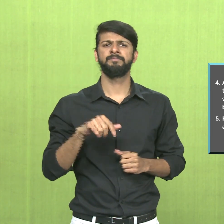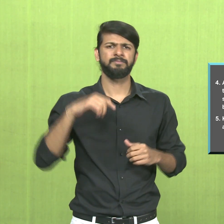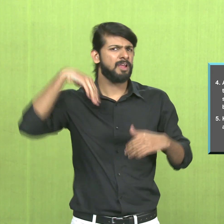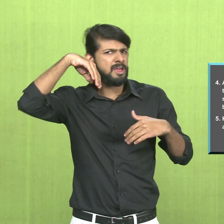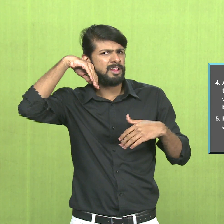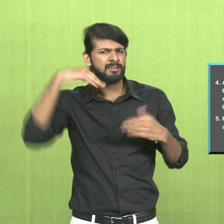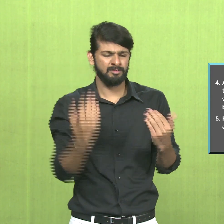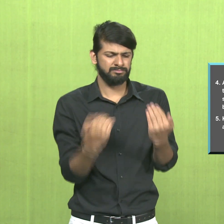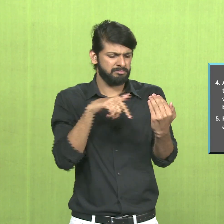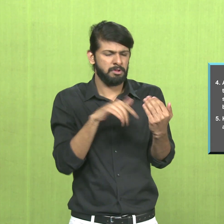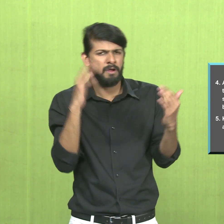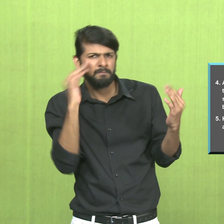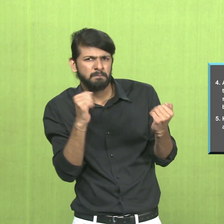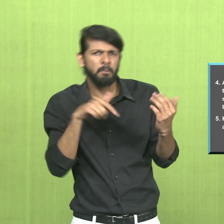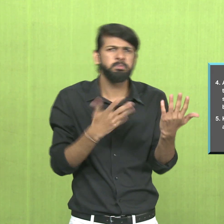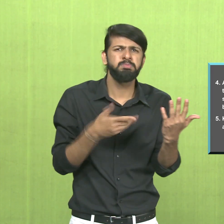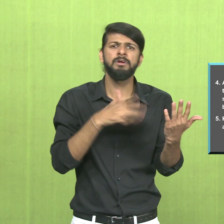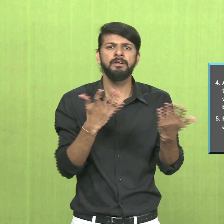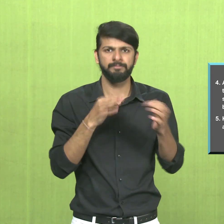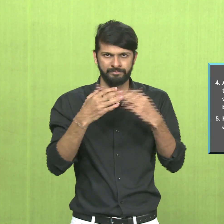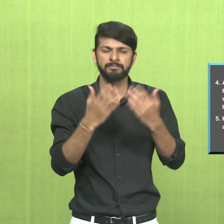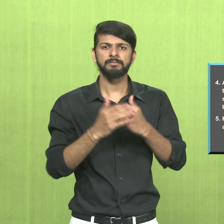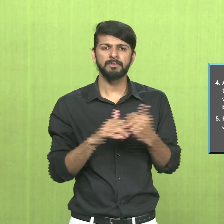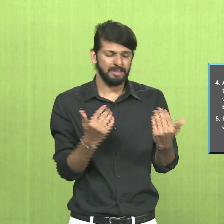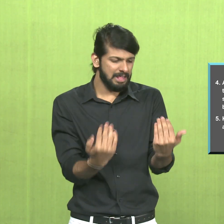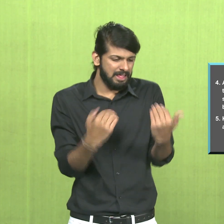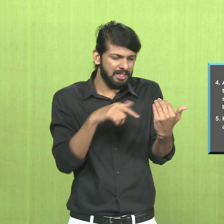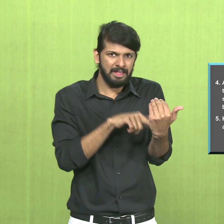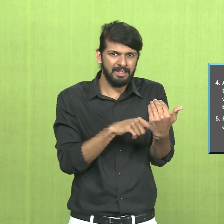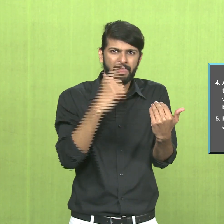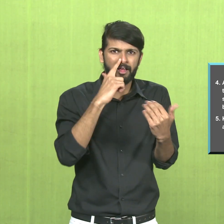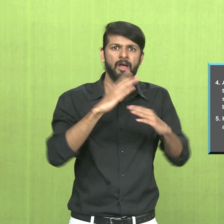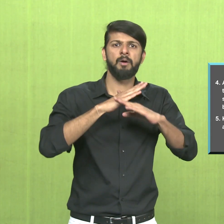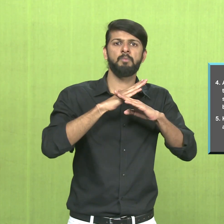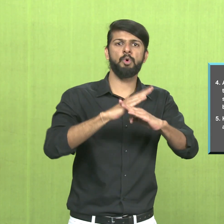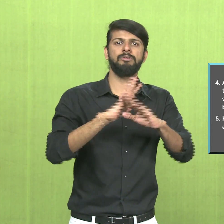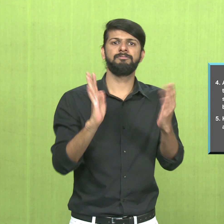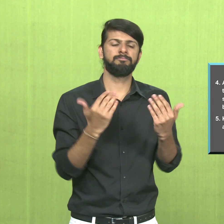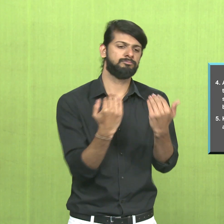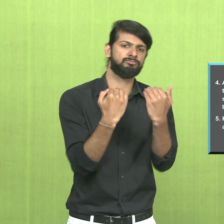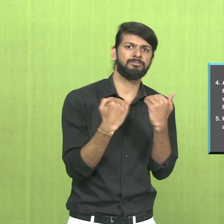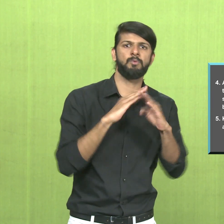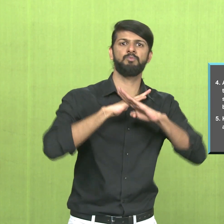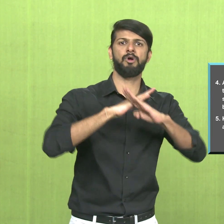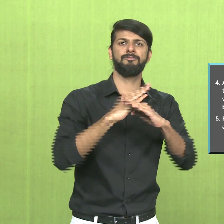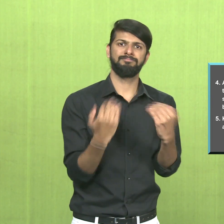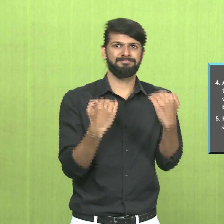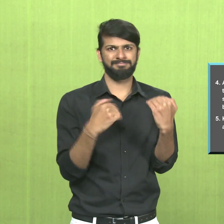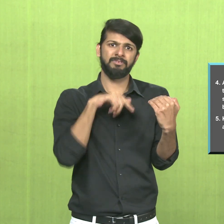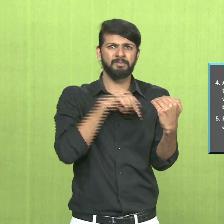Answer number 5. The kid's posture shows security and